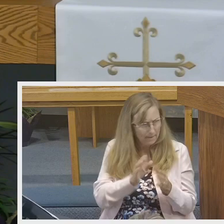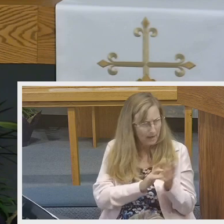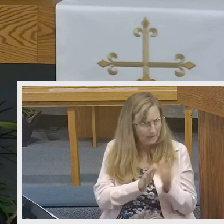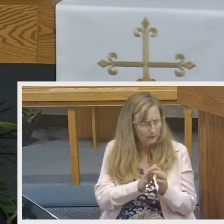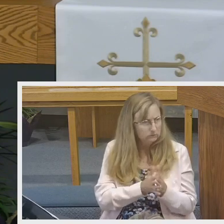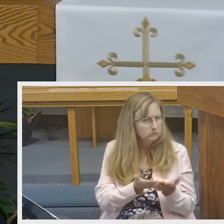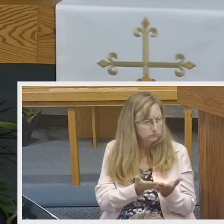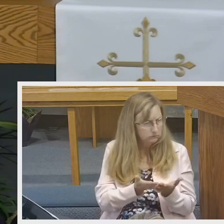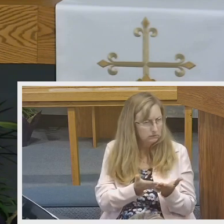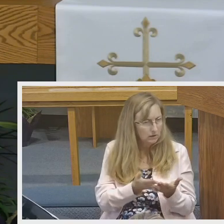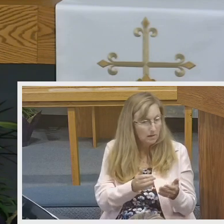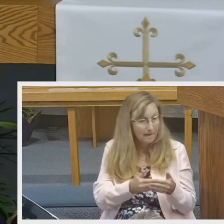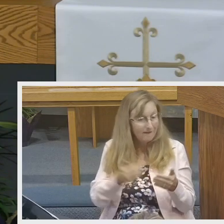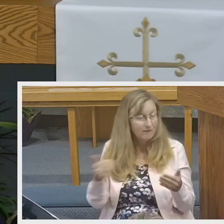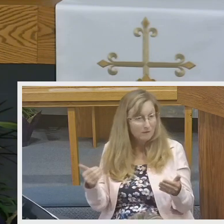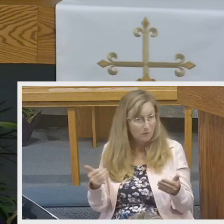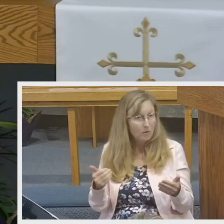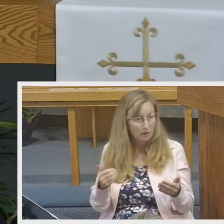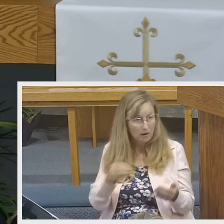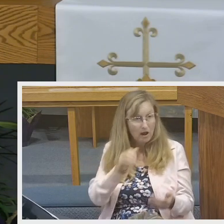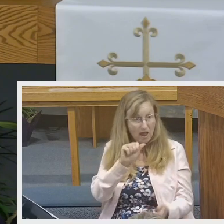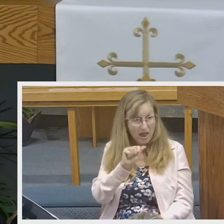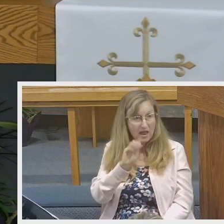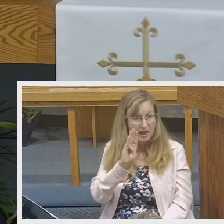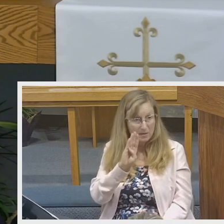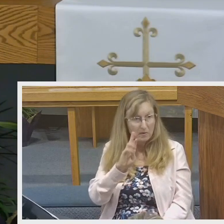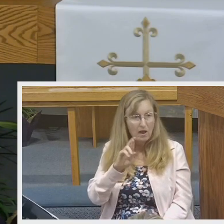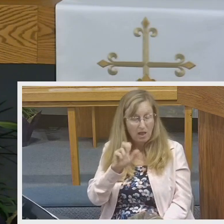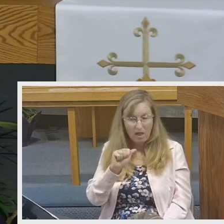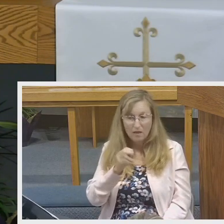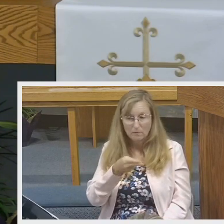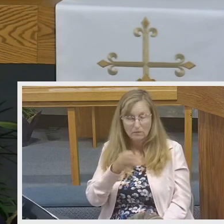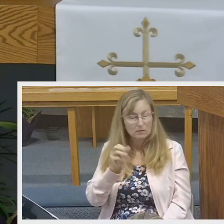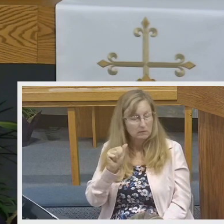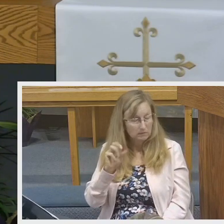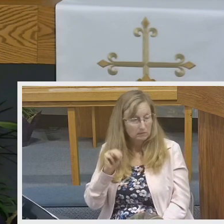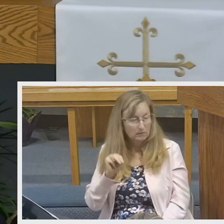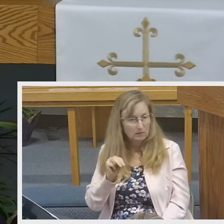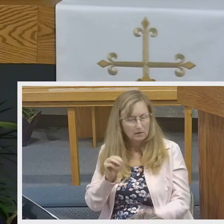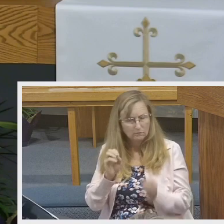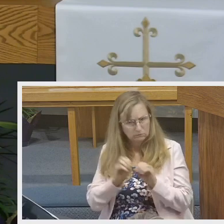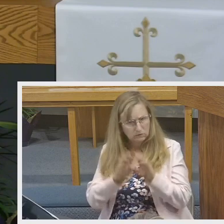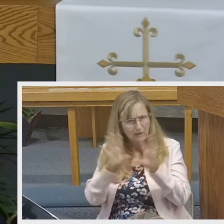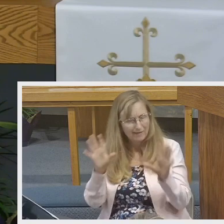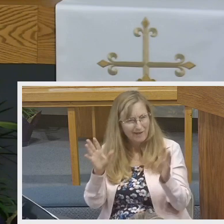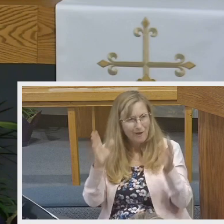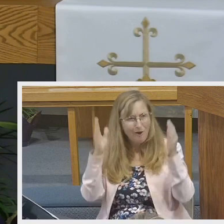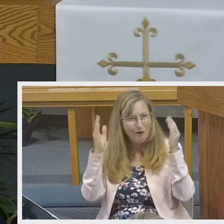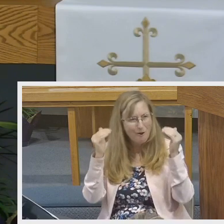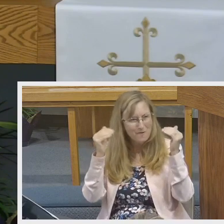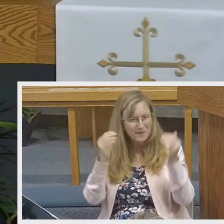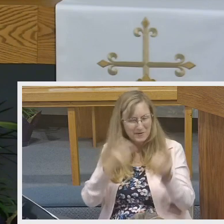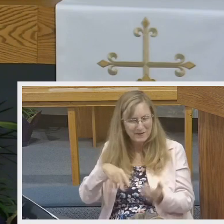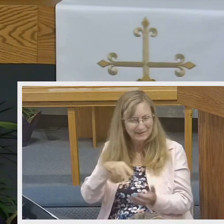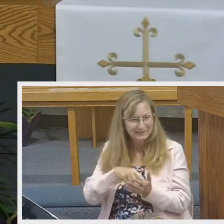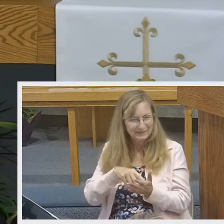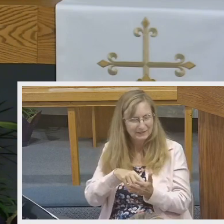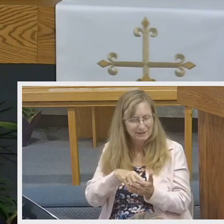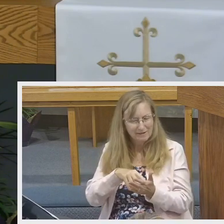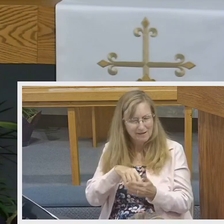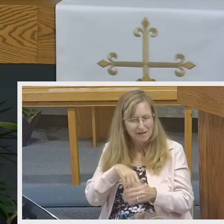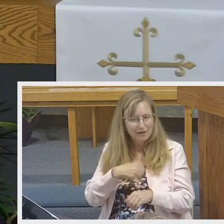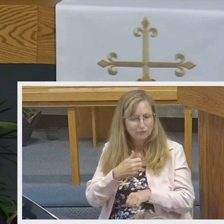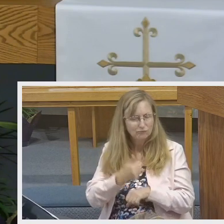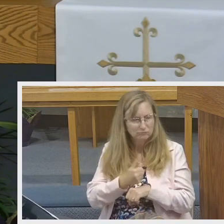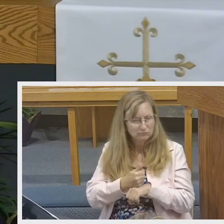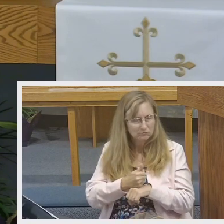written before the time of Abraham. And we can see how clearly the hope of the resurrection rests on the resurrection